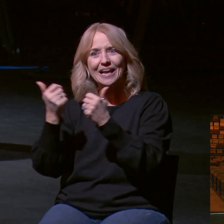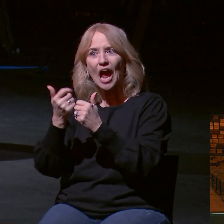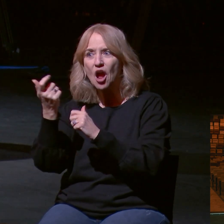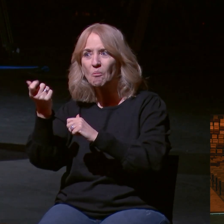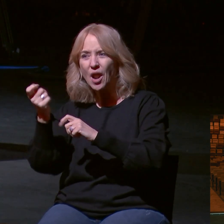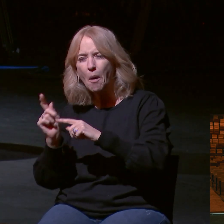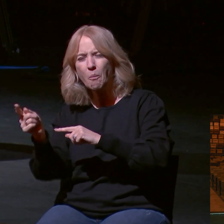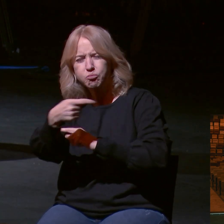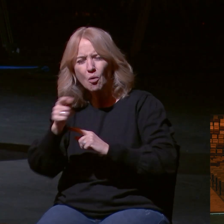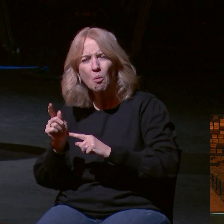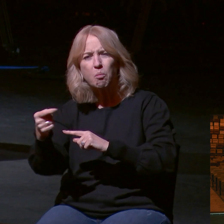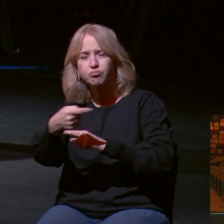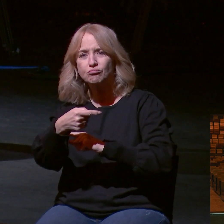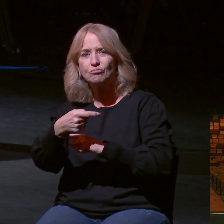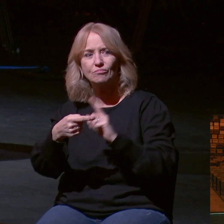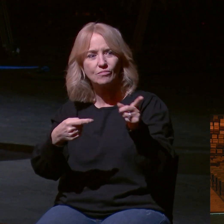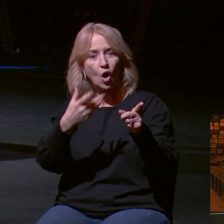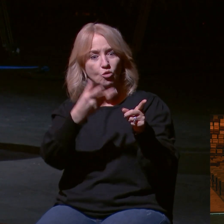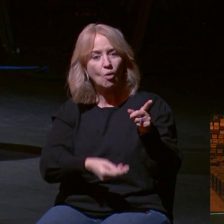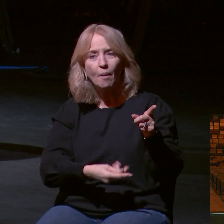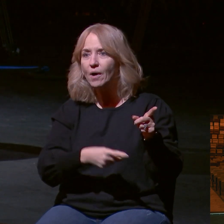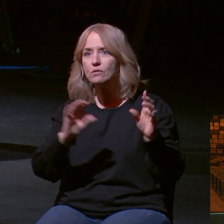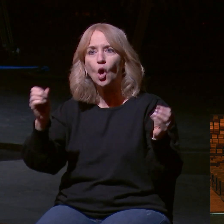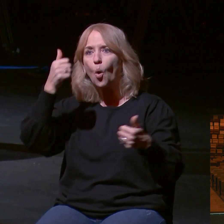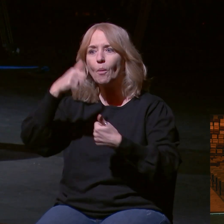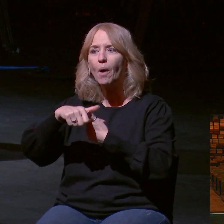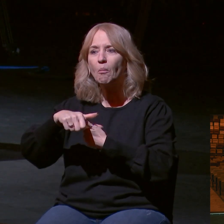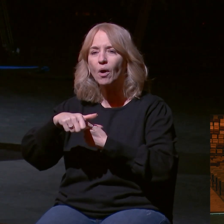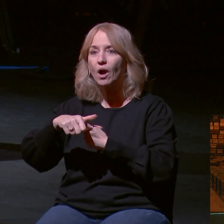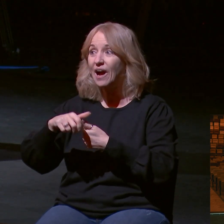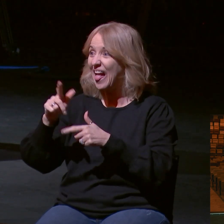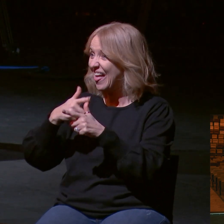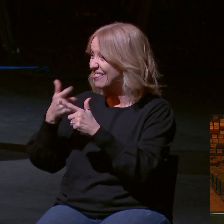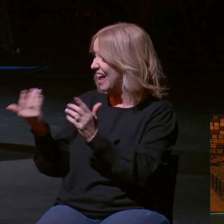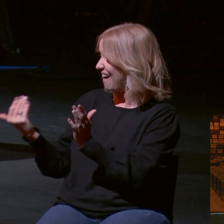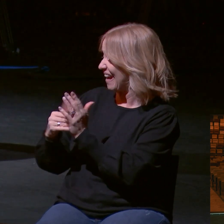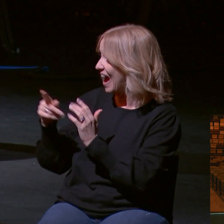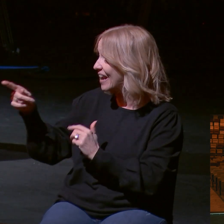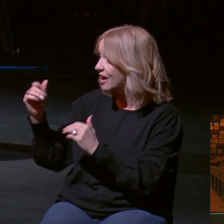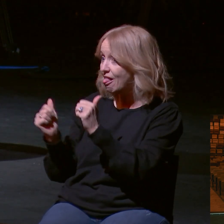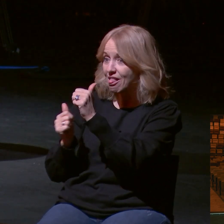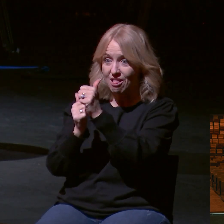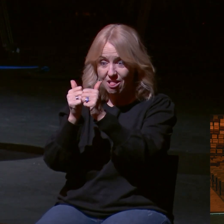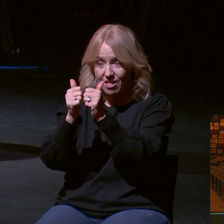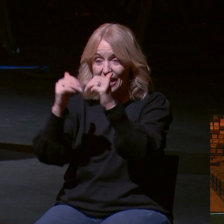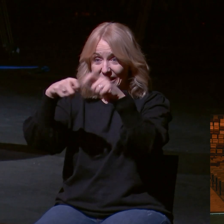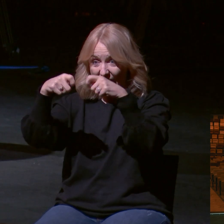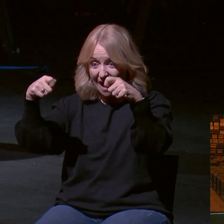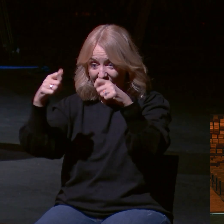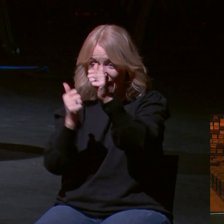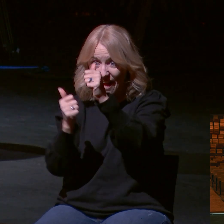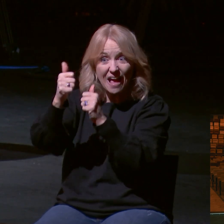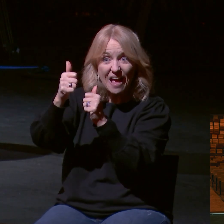pop-up now. Later, in extra innings, when the Rangers took the lead, I thought to myself, well, I guess everyone will remember that